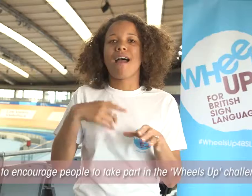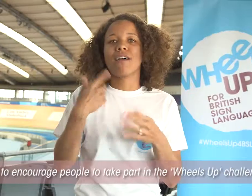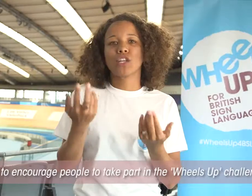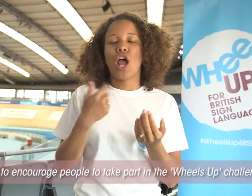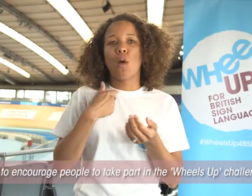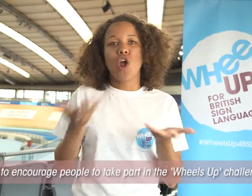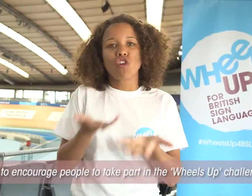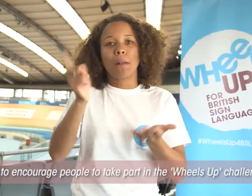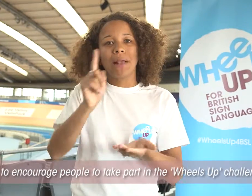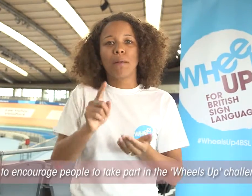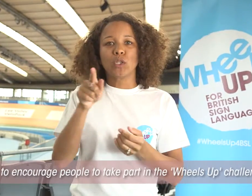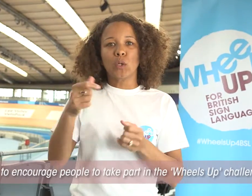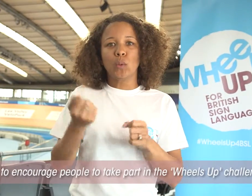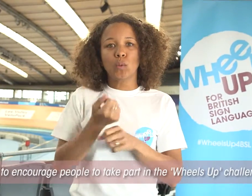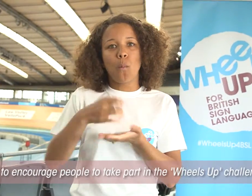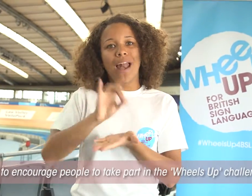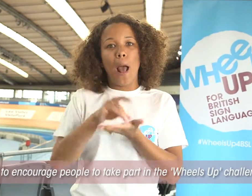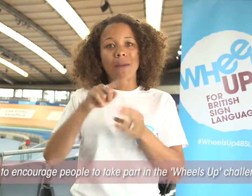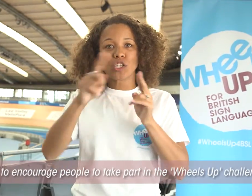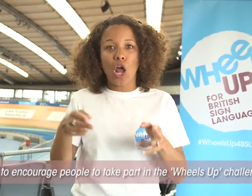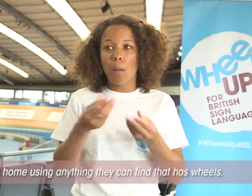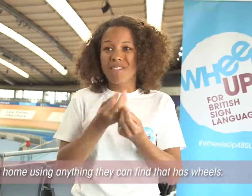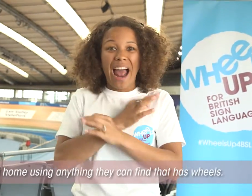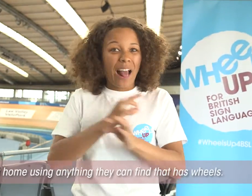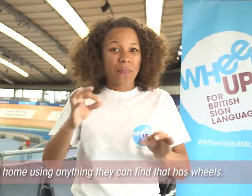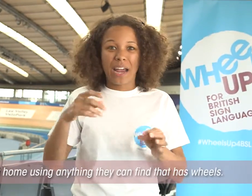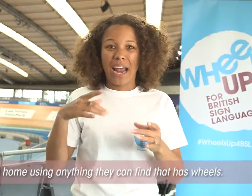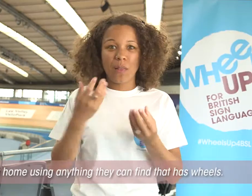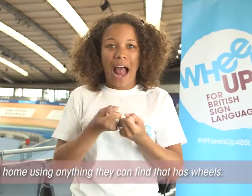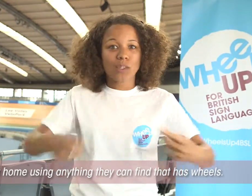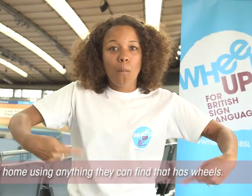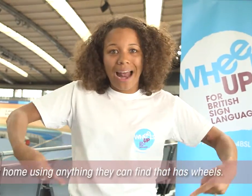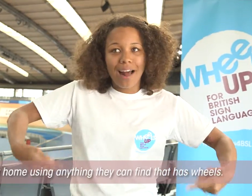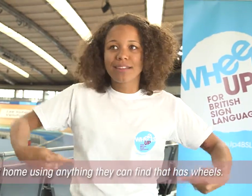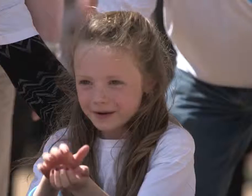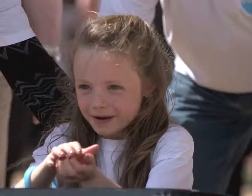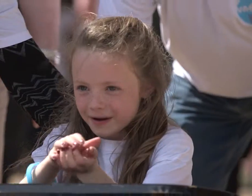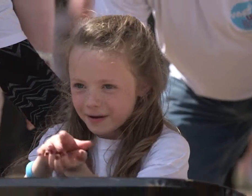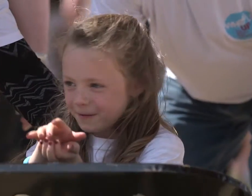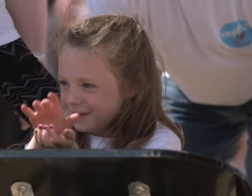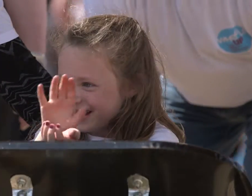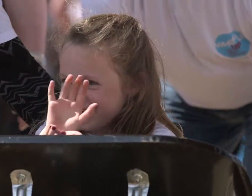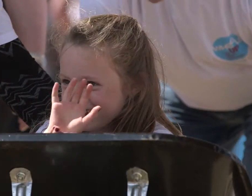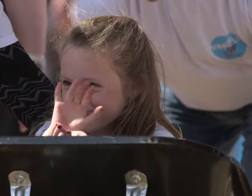We want to encourage people to take part in the Wheels Up Challenge at home, using anything they can find that has wheels. Music